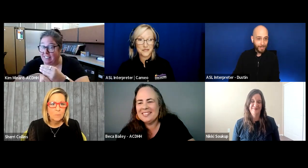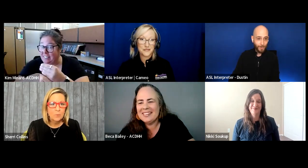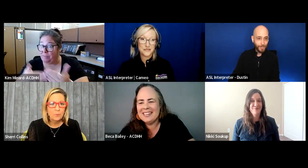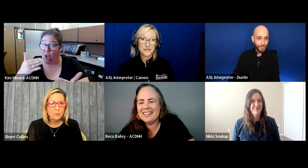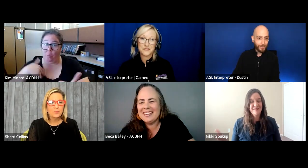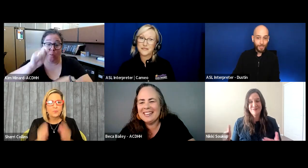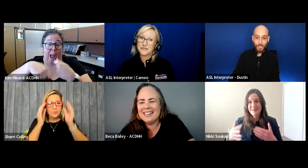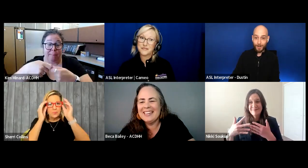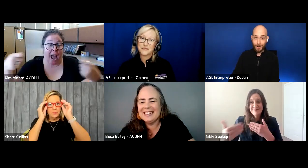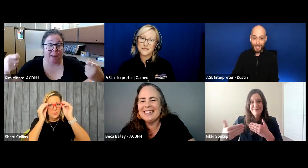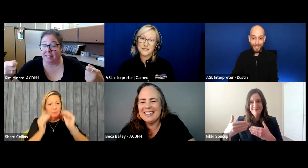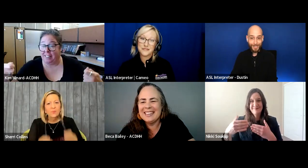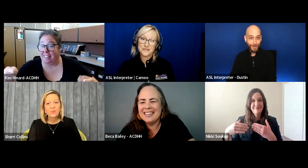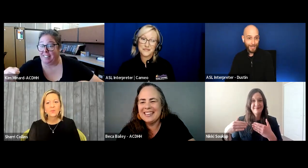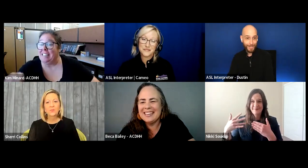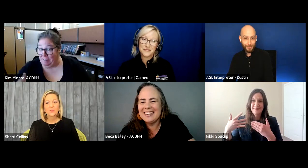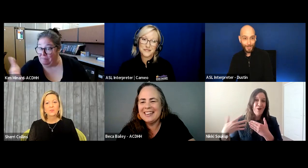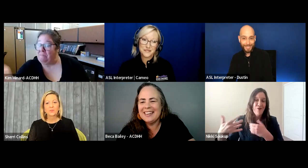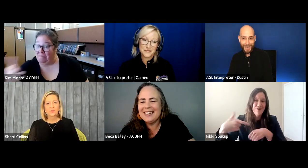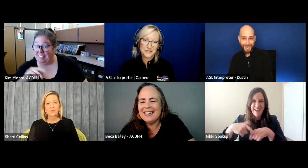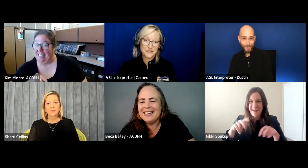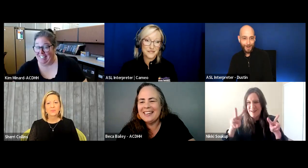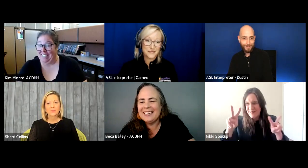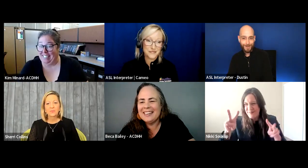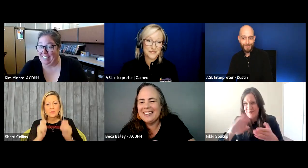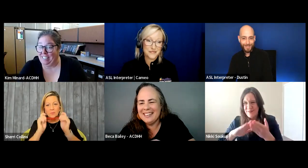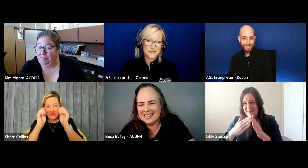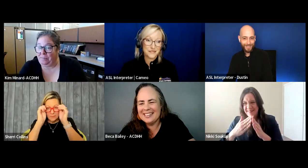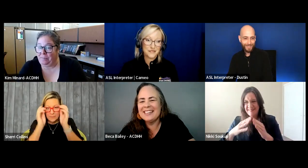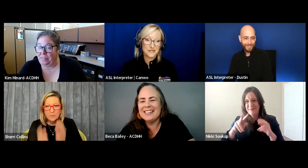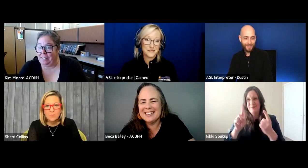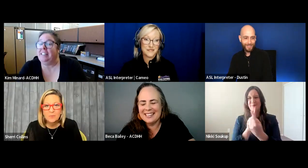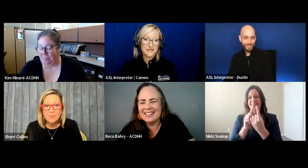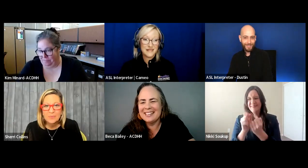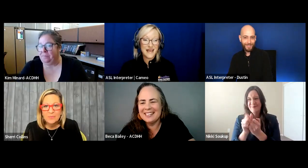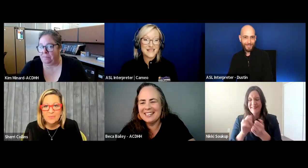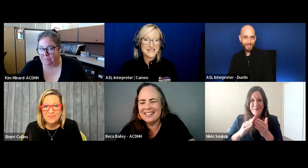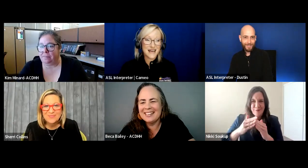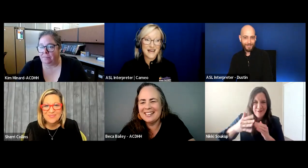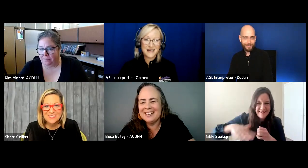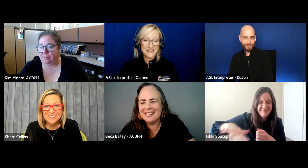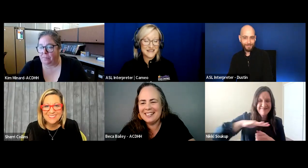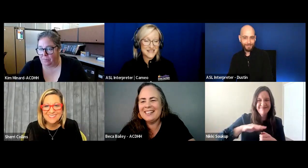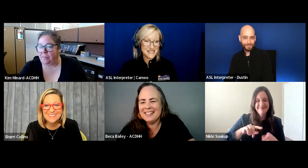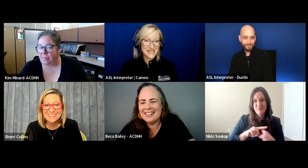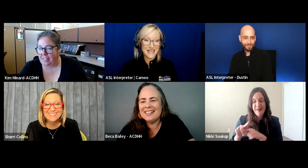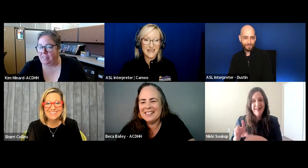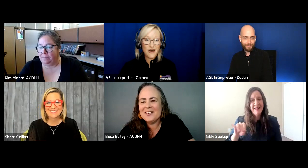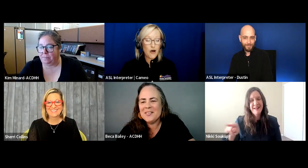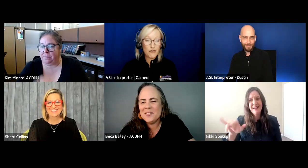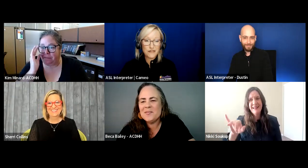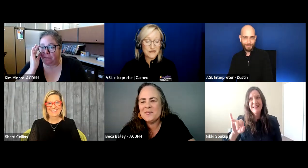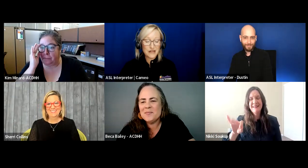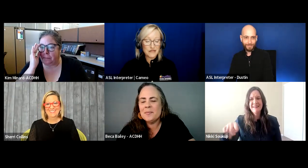members if anyone has any questions. Sherry or Nikki, is there anything that you would like to add as we wrap up? Yes, this is